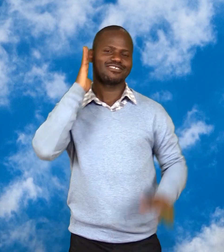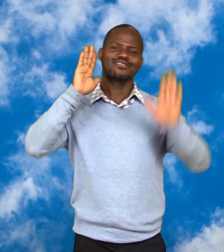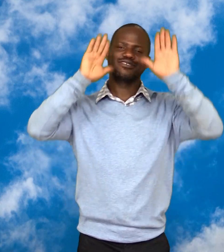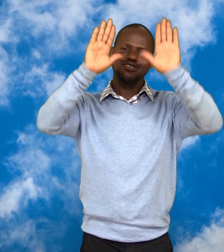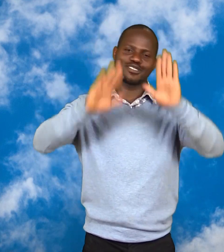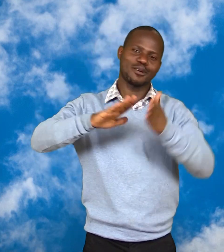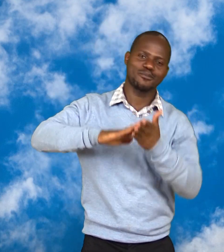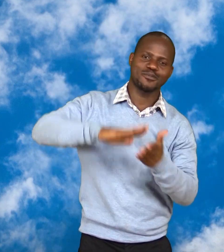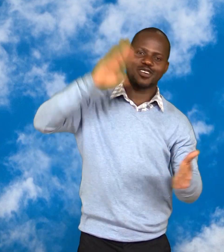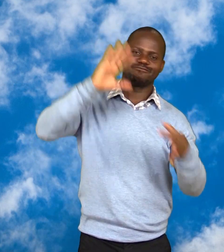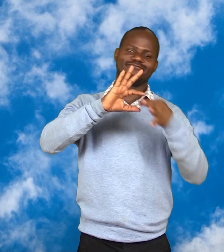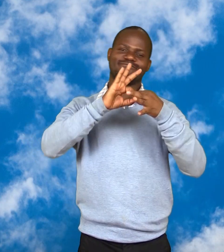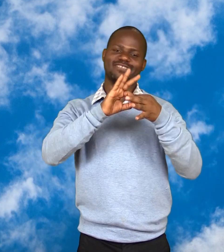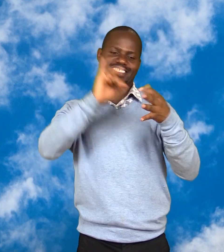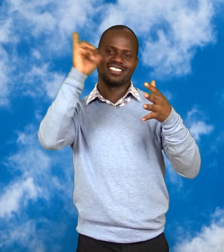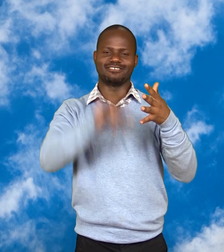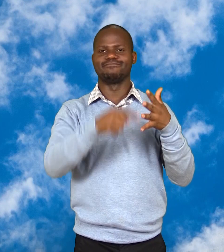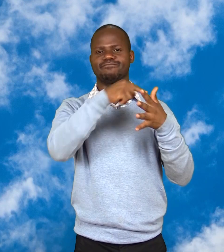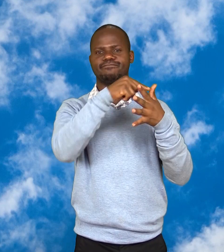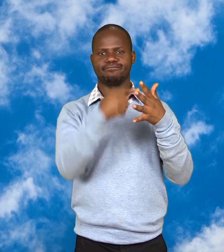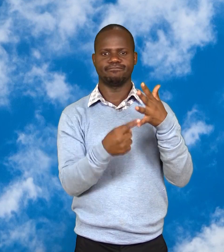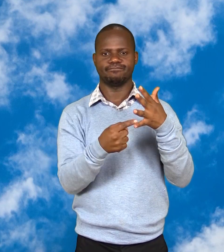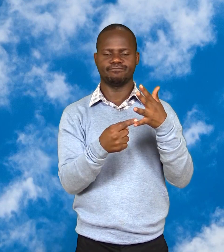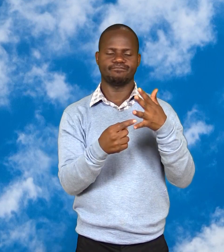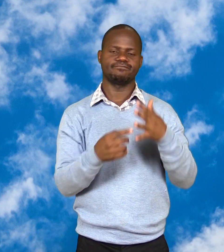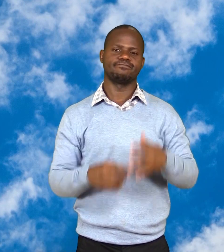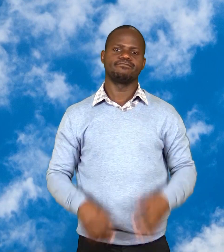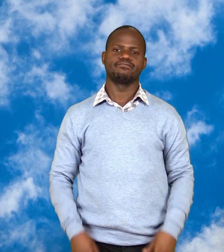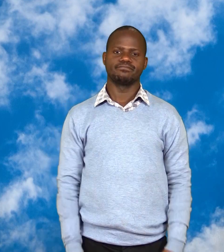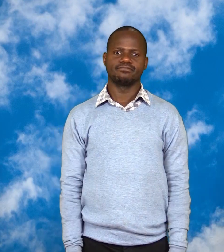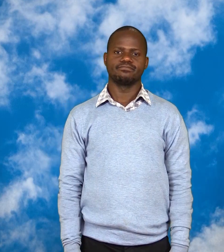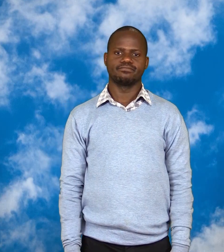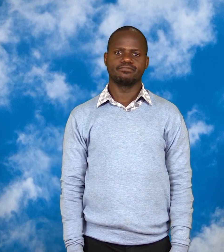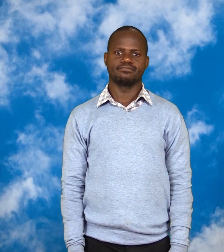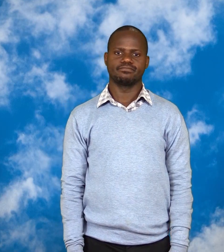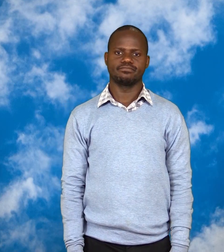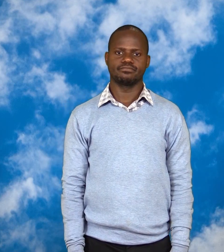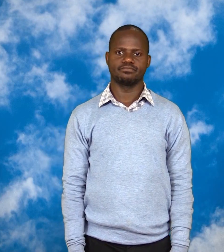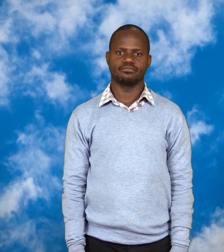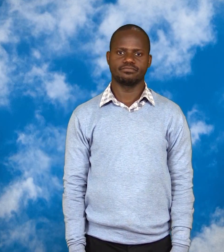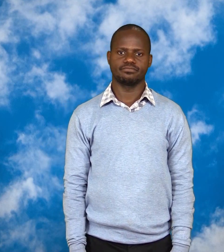And so those are the 5 main values or components in the deaf culture.